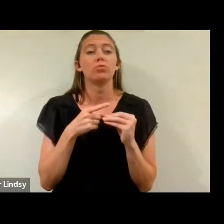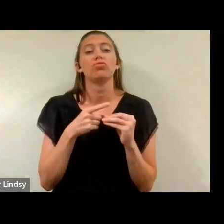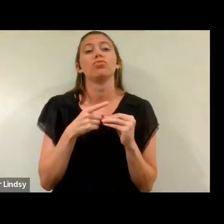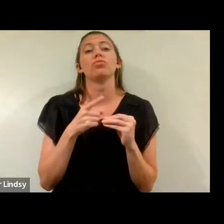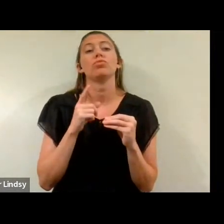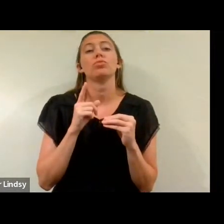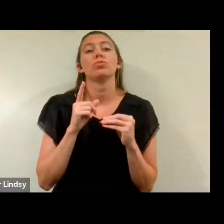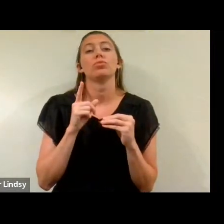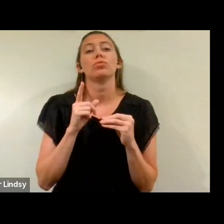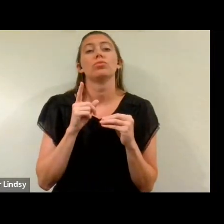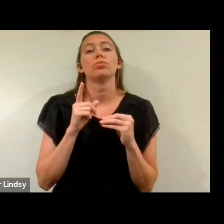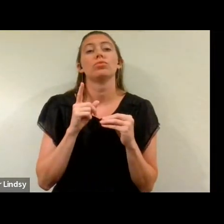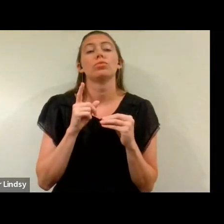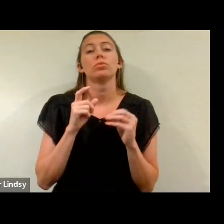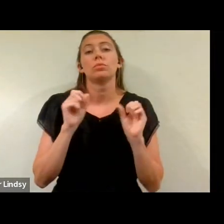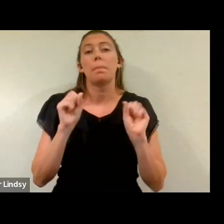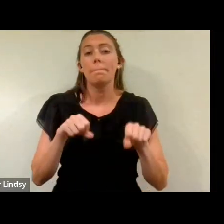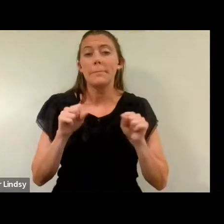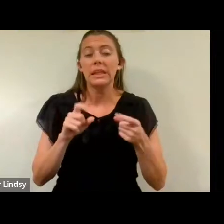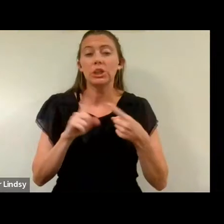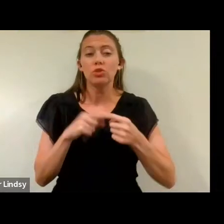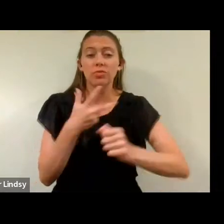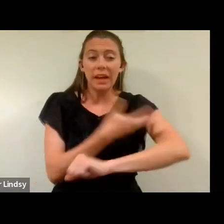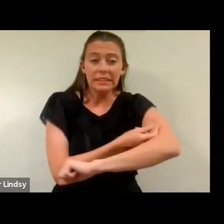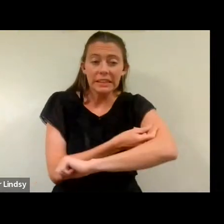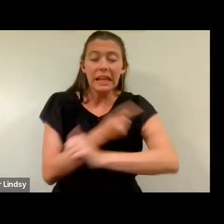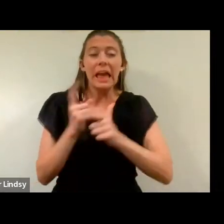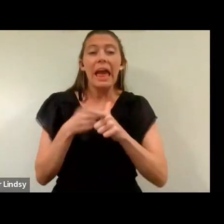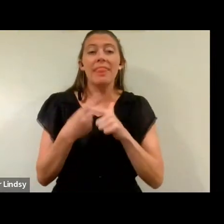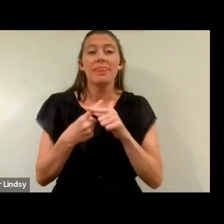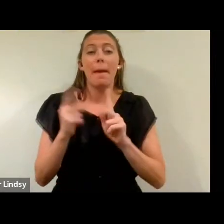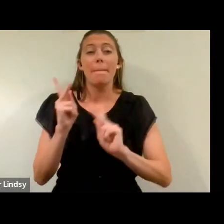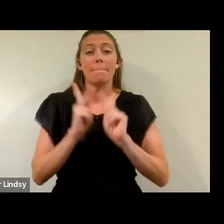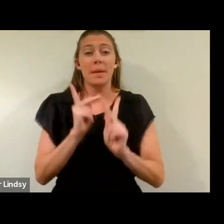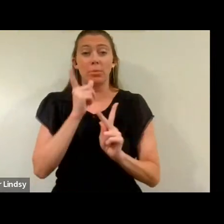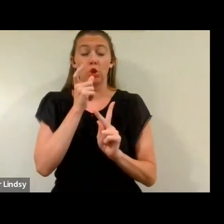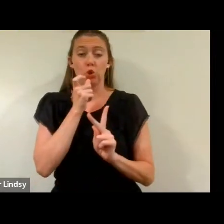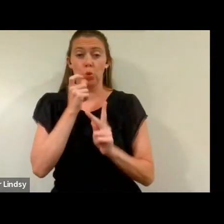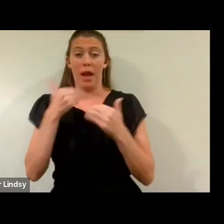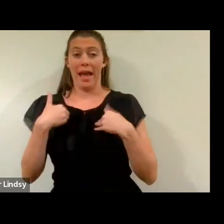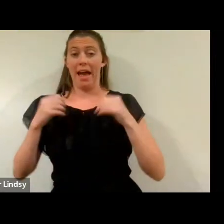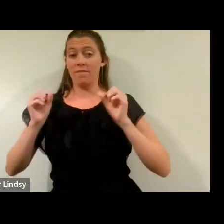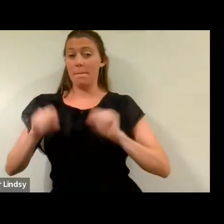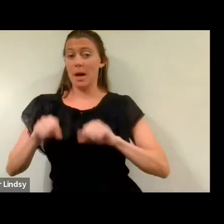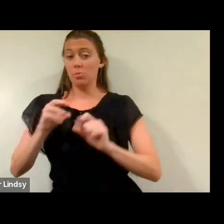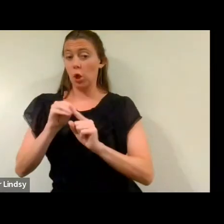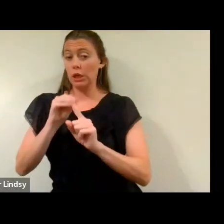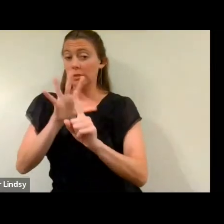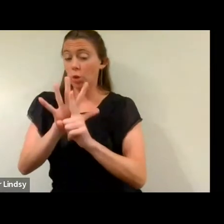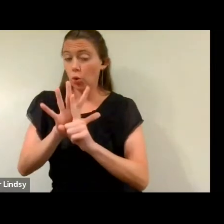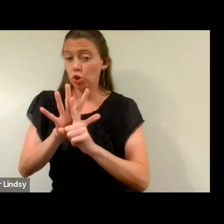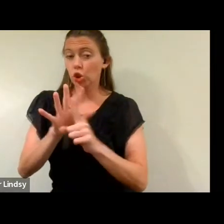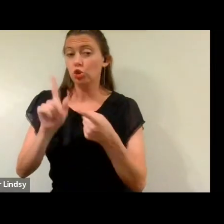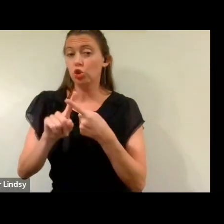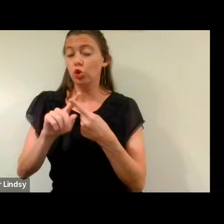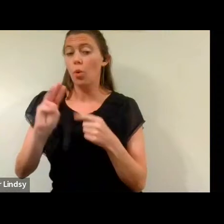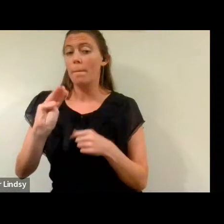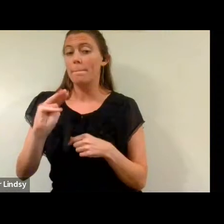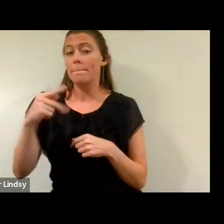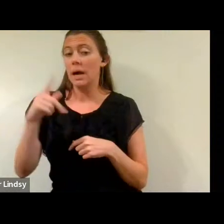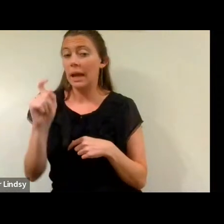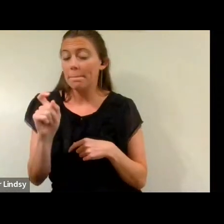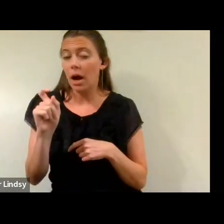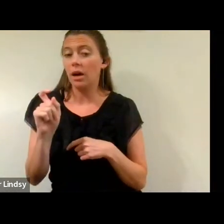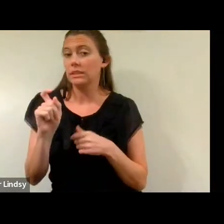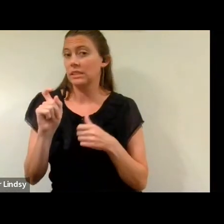post-exposure prophylaxis, those that have been exposed or potentially exposed to monkeypox. So I would